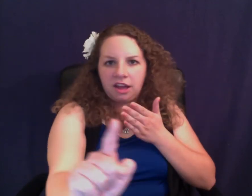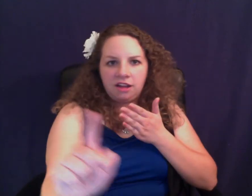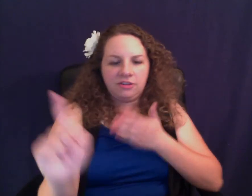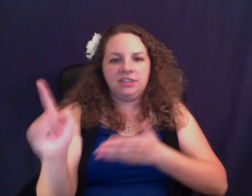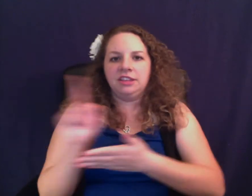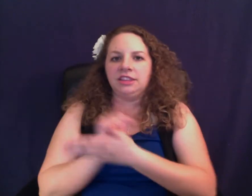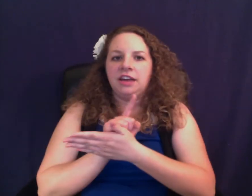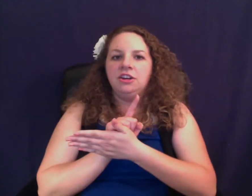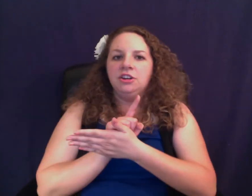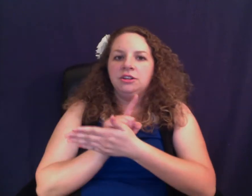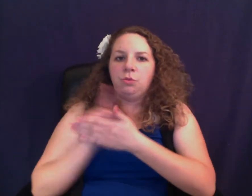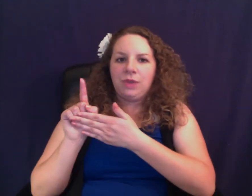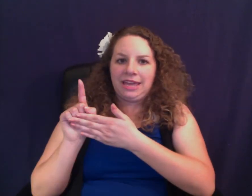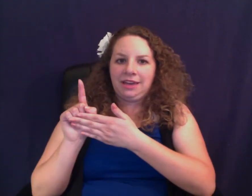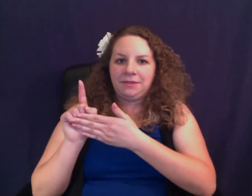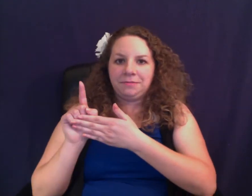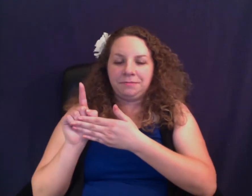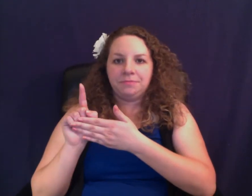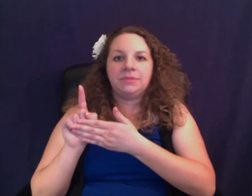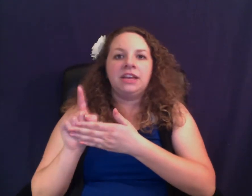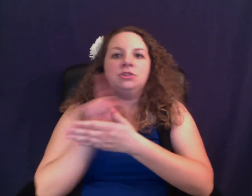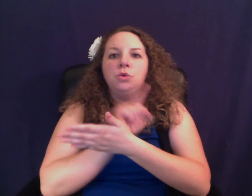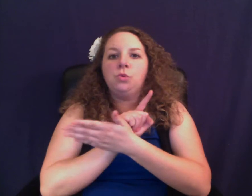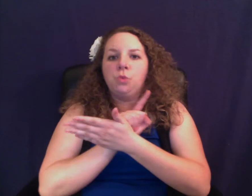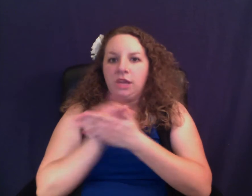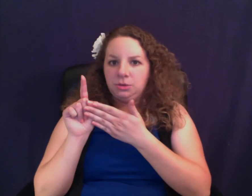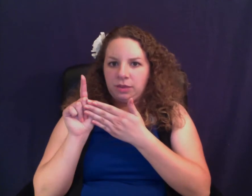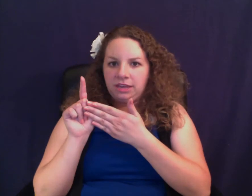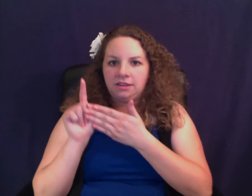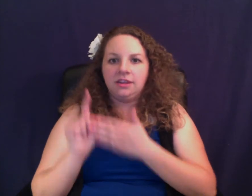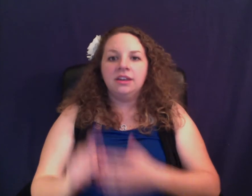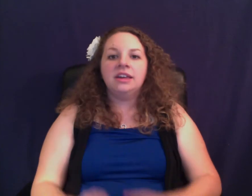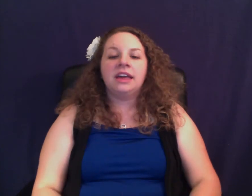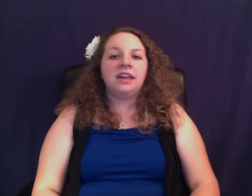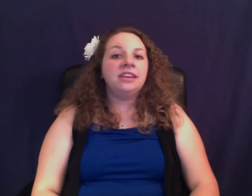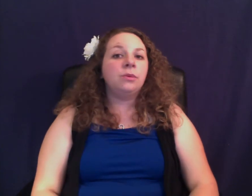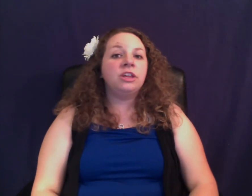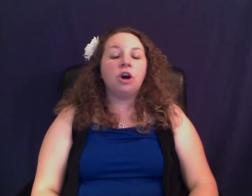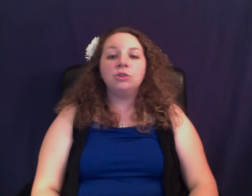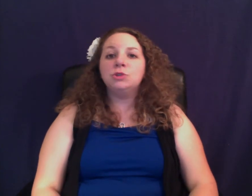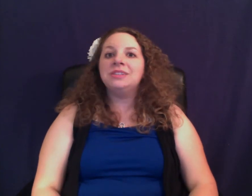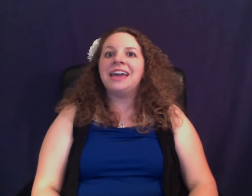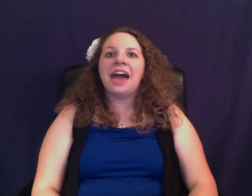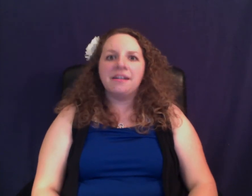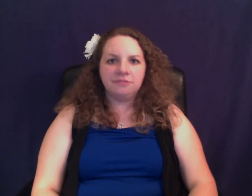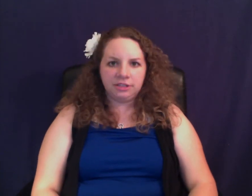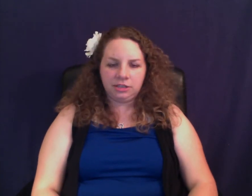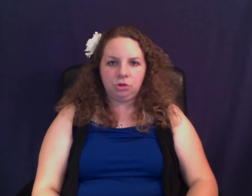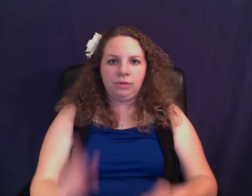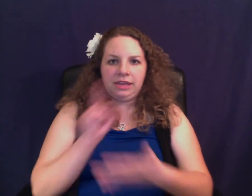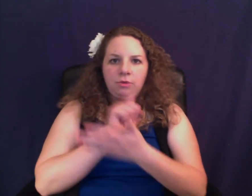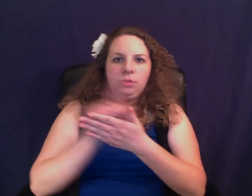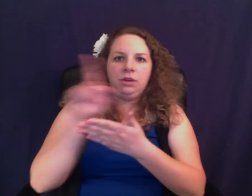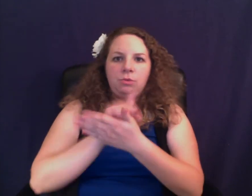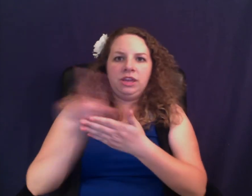off or anything like that. Week. Okay. So one week. Okay. Now we can also say every single week. Week, week,